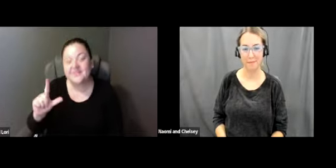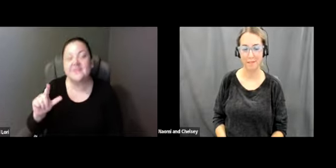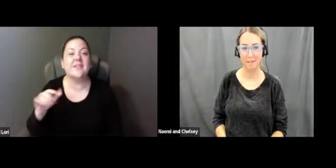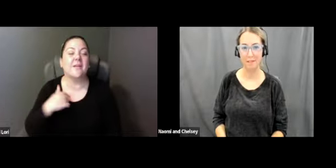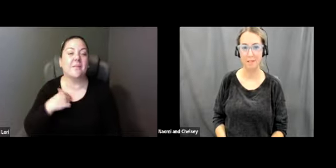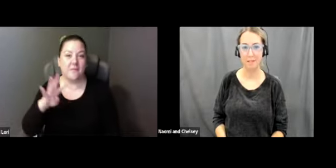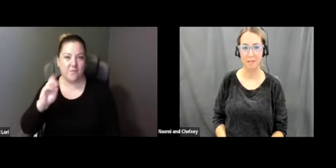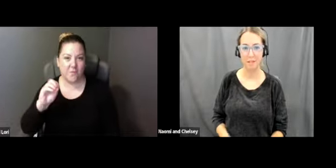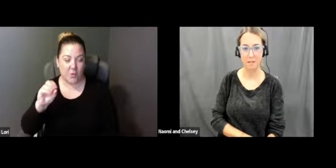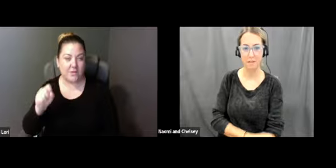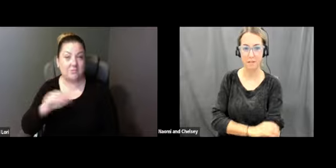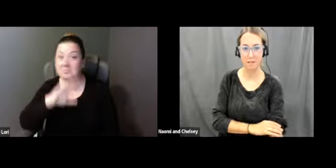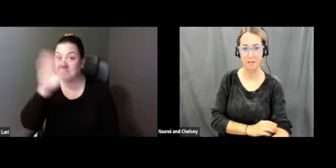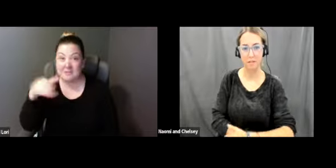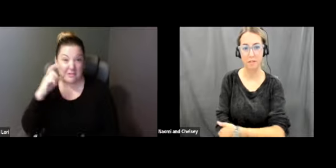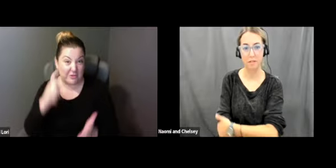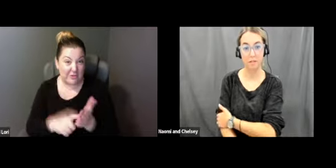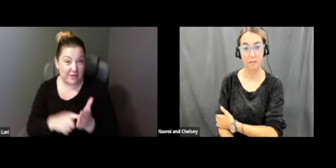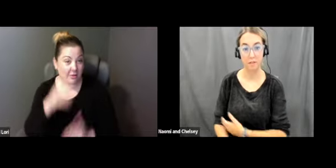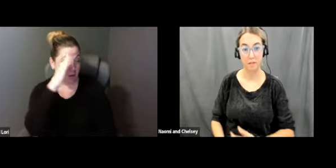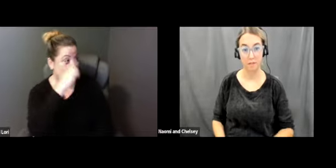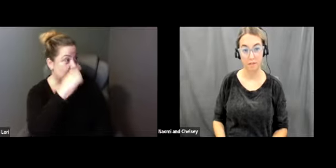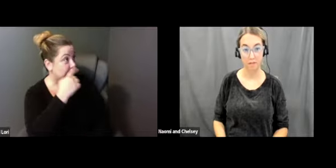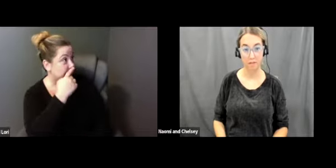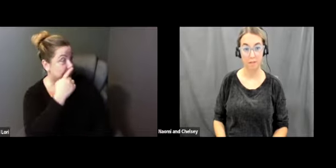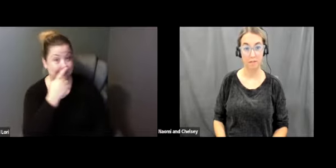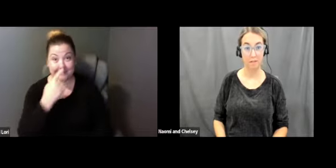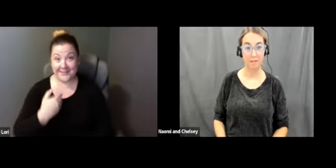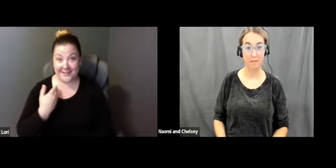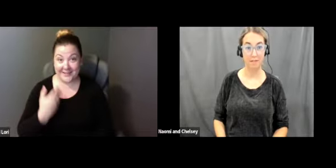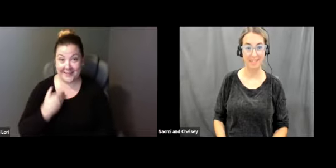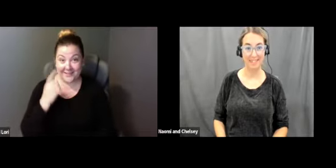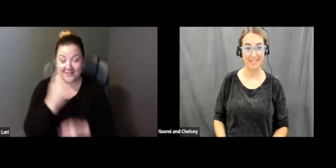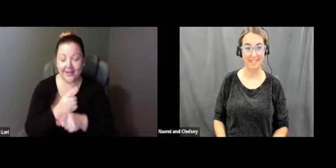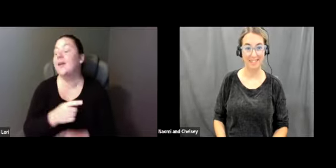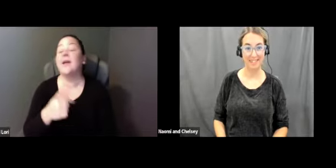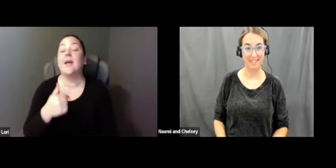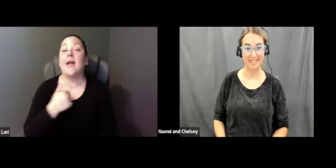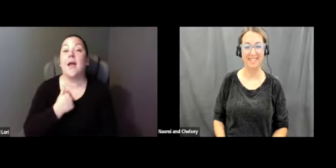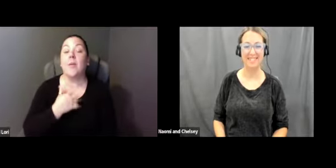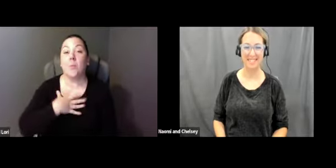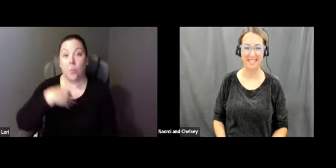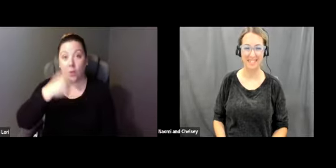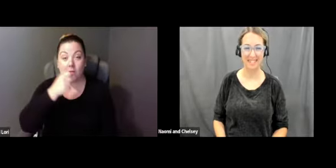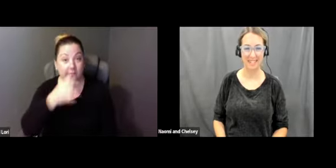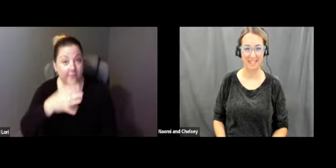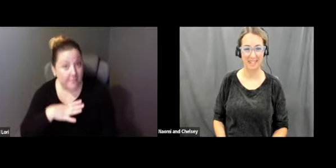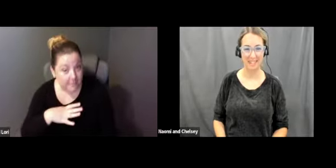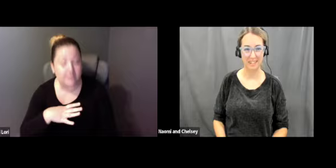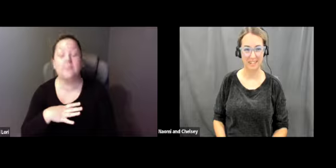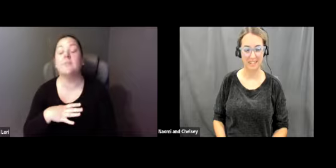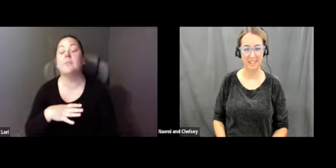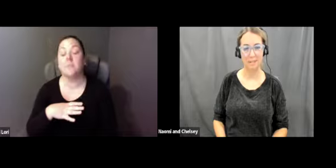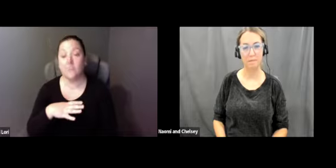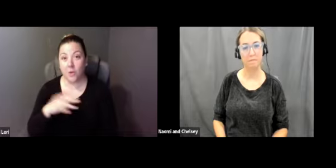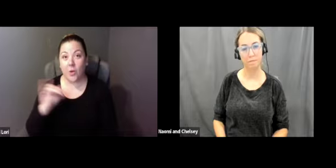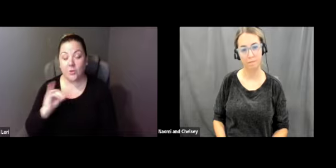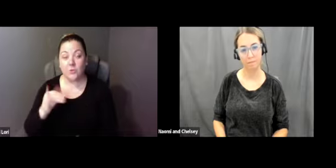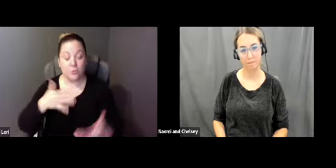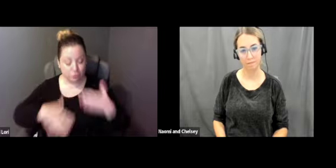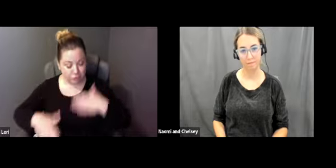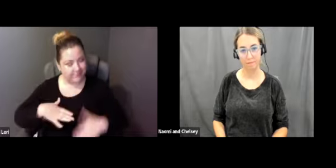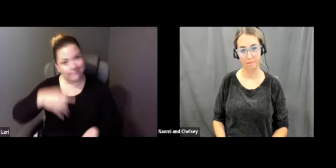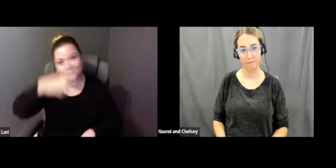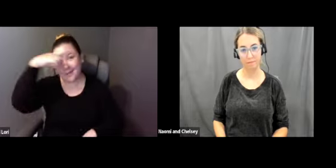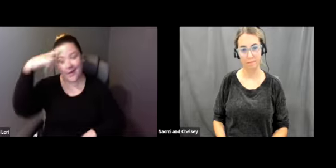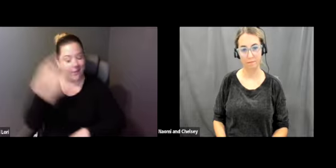40s, though you would never know it through my nose. And I am a white female. I am also wearing a black shirt,